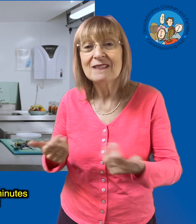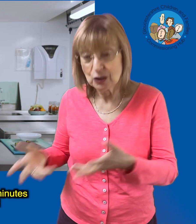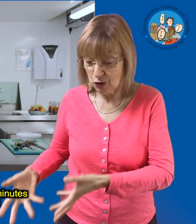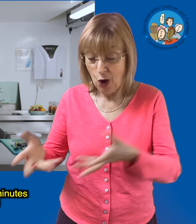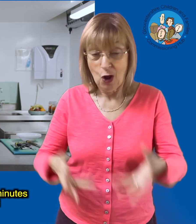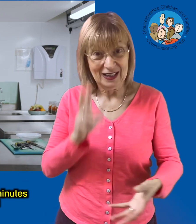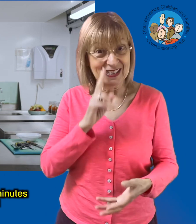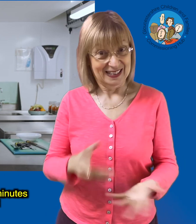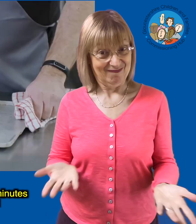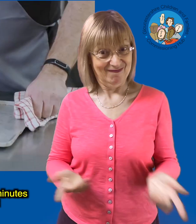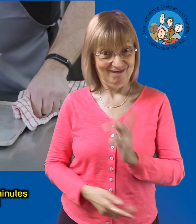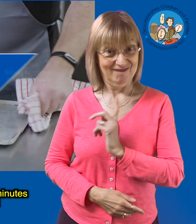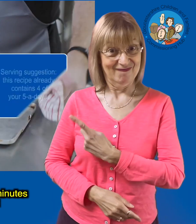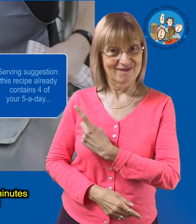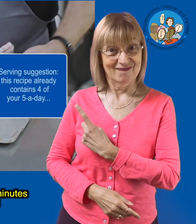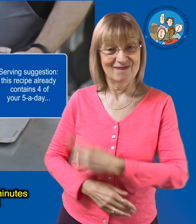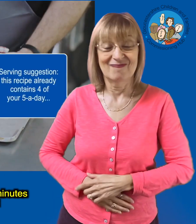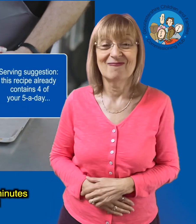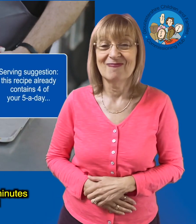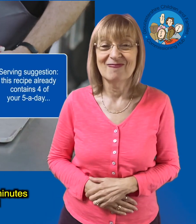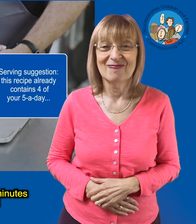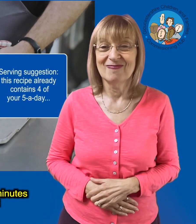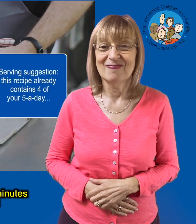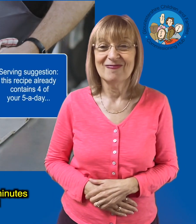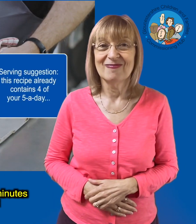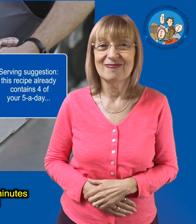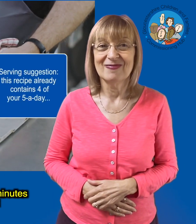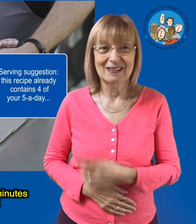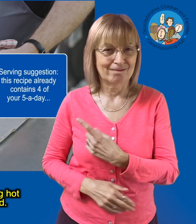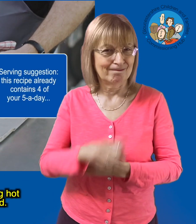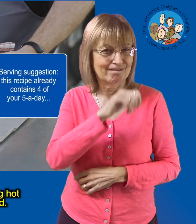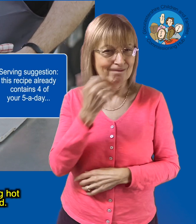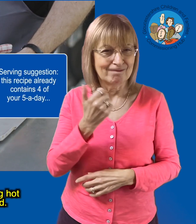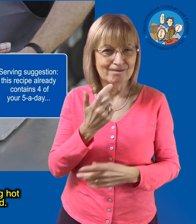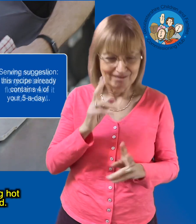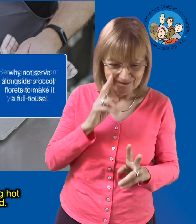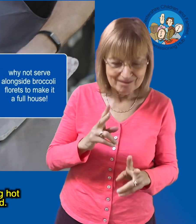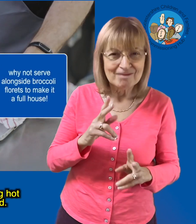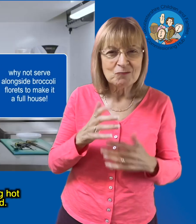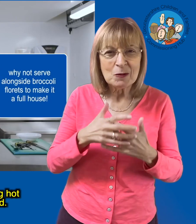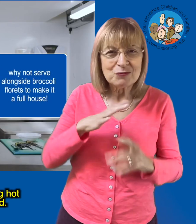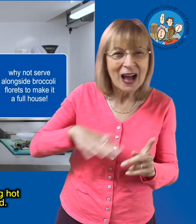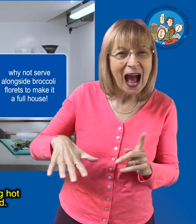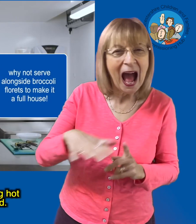So this has now been baking for 20 minutes, and you can see it's come out really